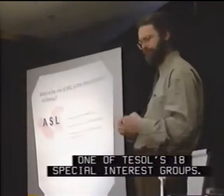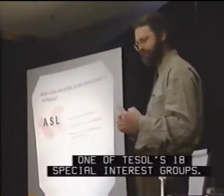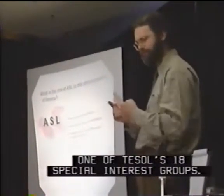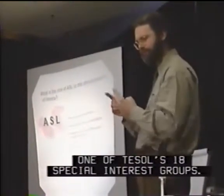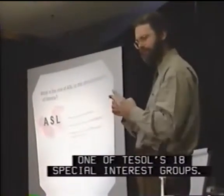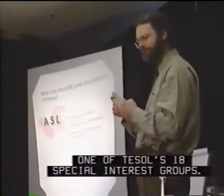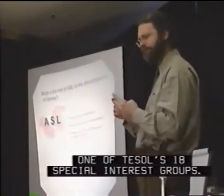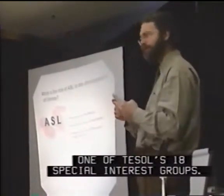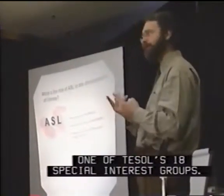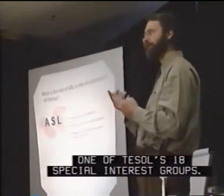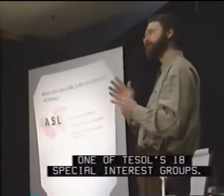special interest groups.